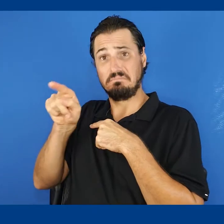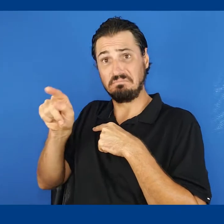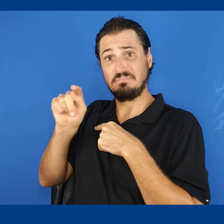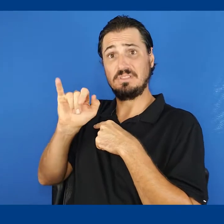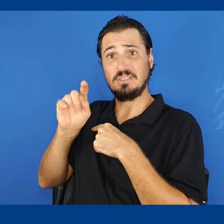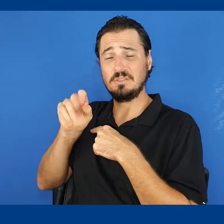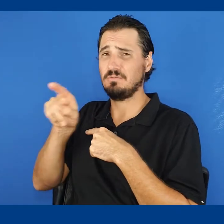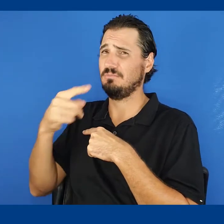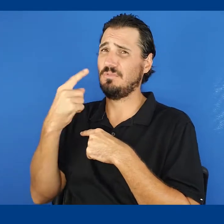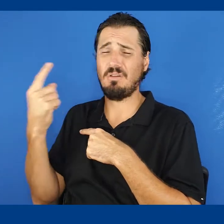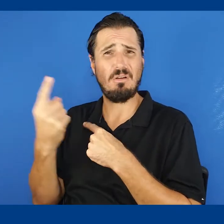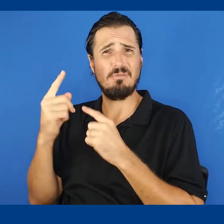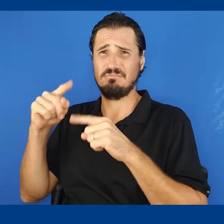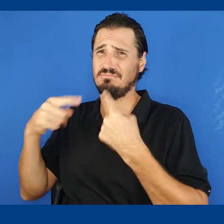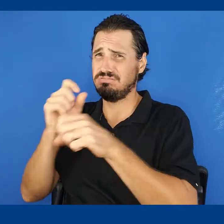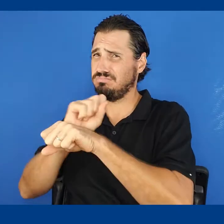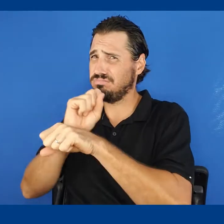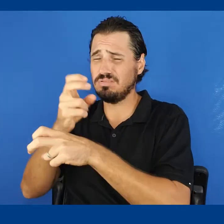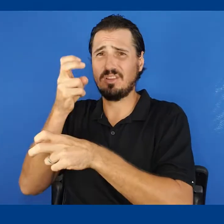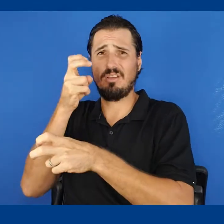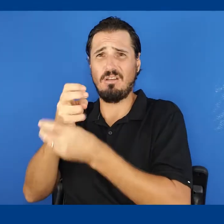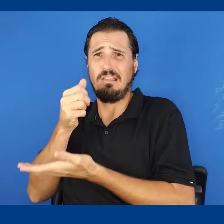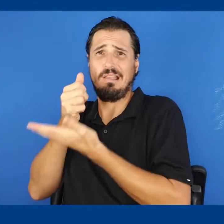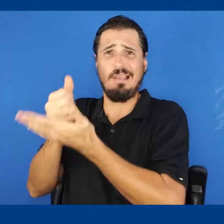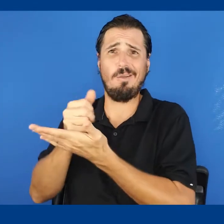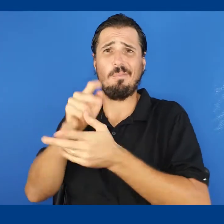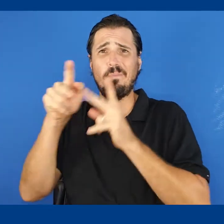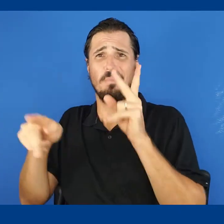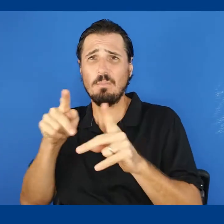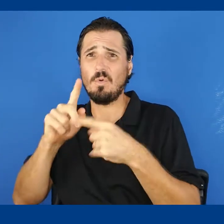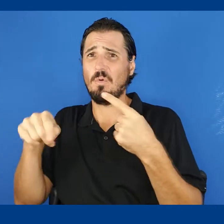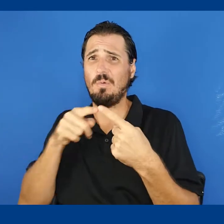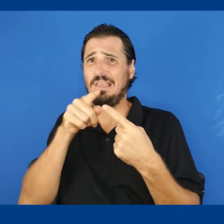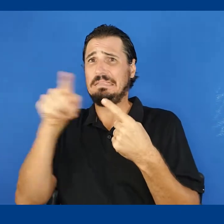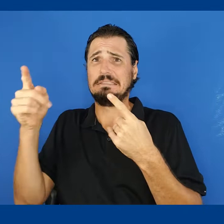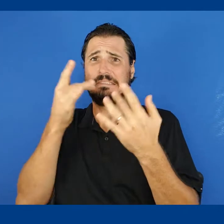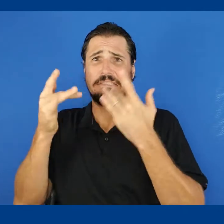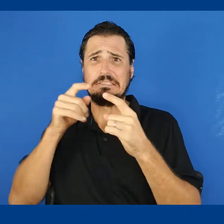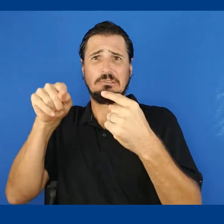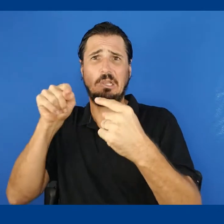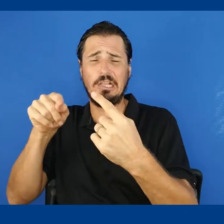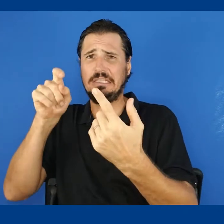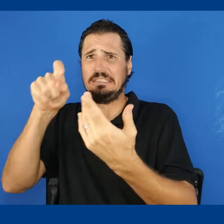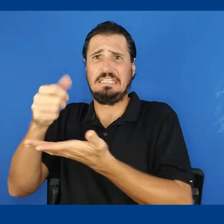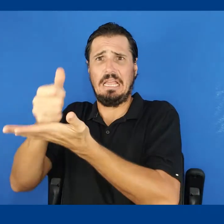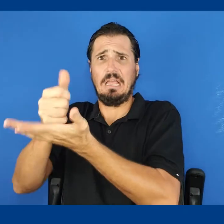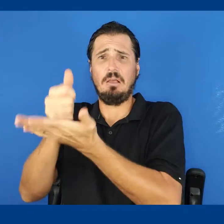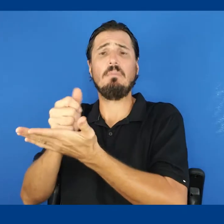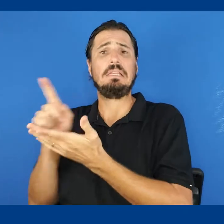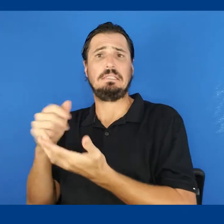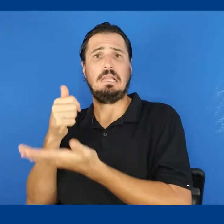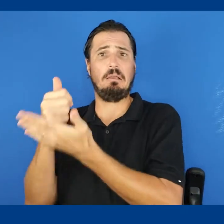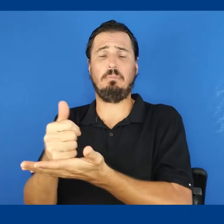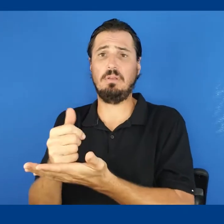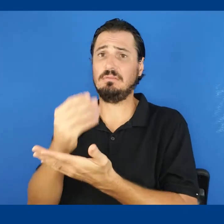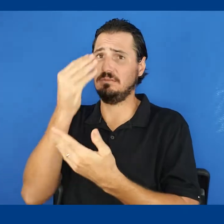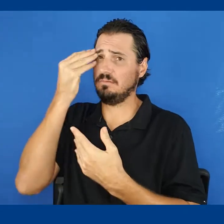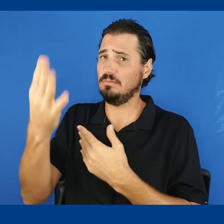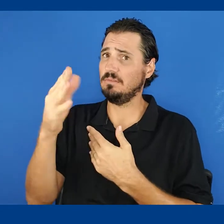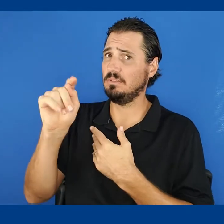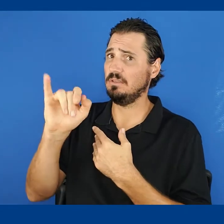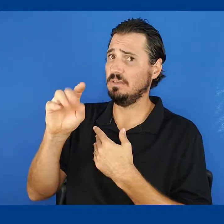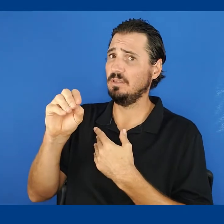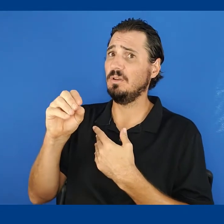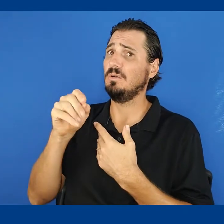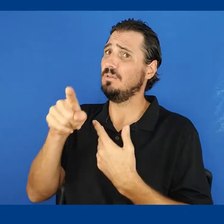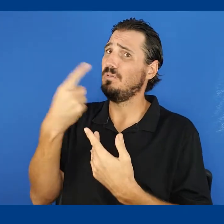to responding to our residents and visitors in their time of critical need. Tito, you're always there for us. We're always here